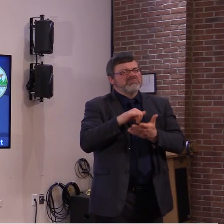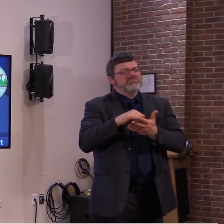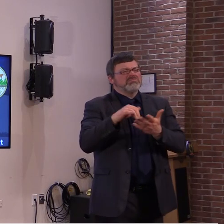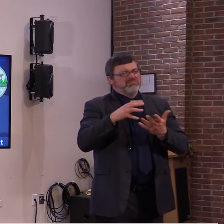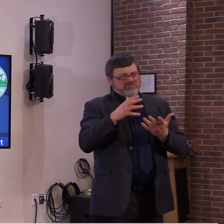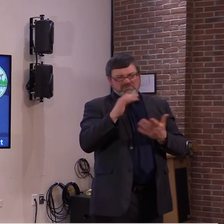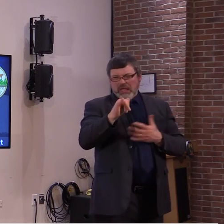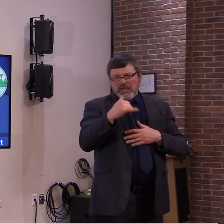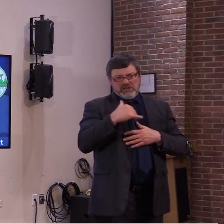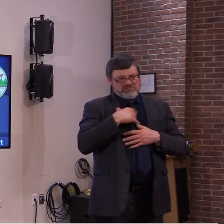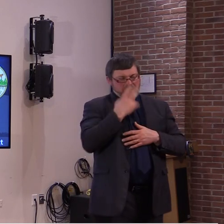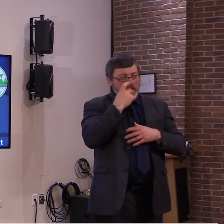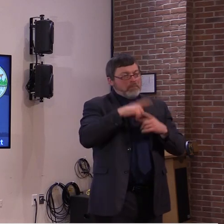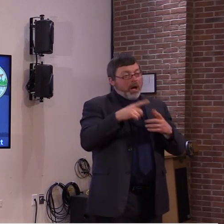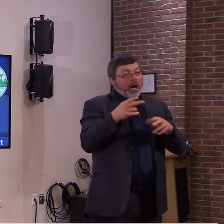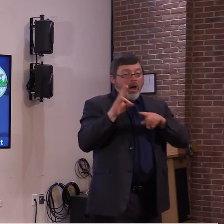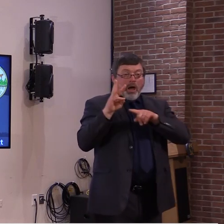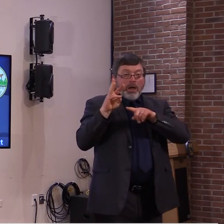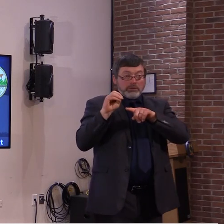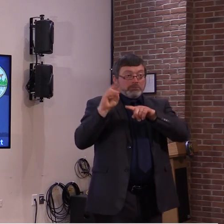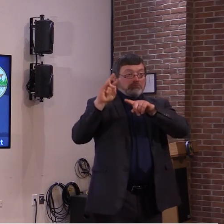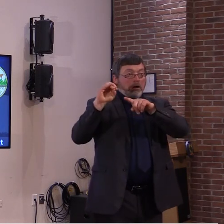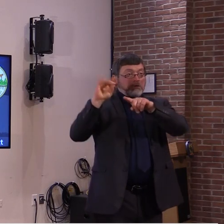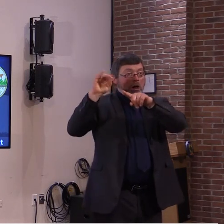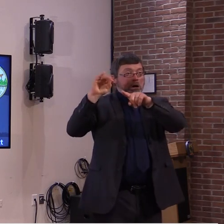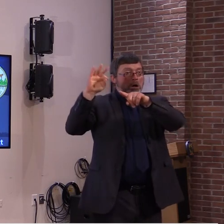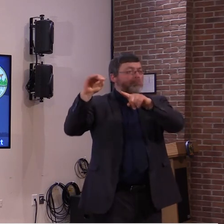cycle. Secretary Smith.